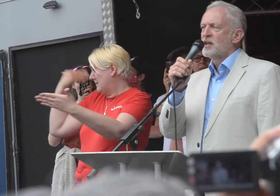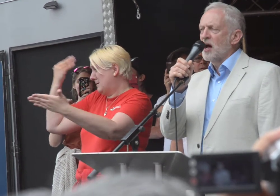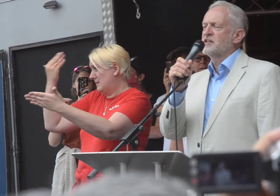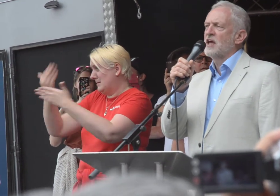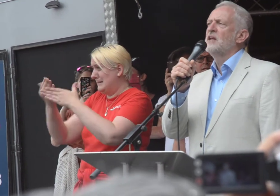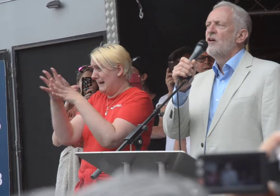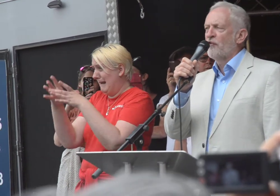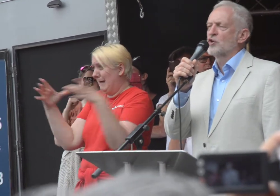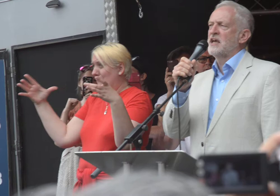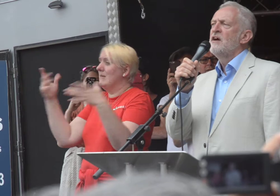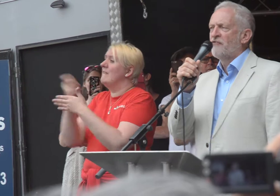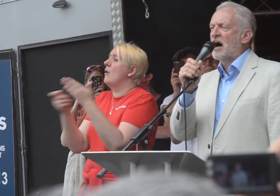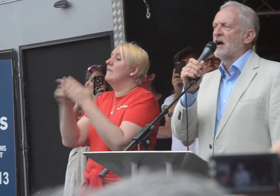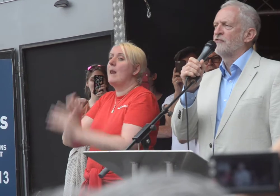since